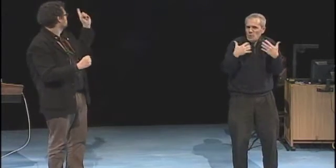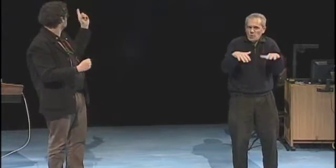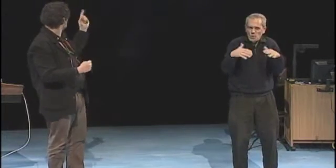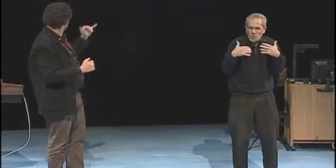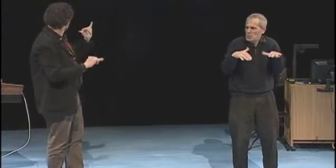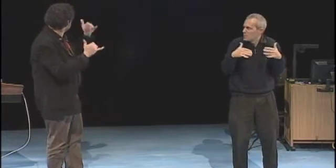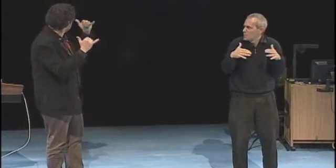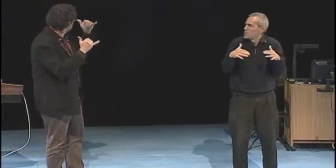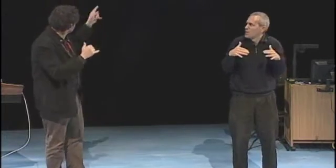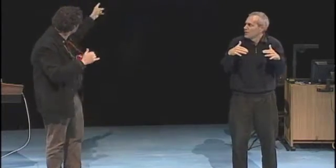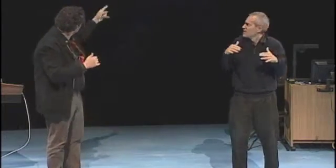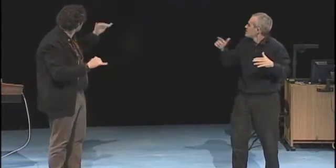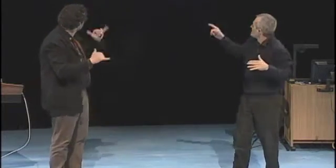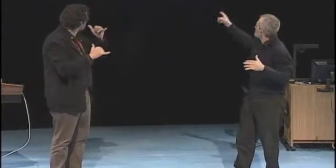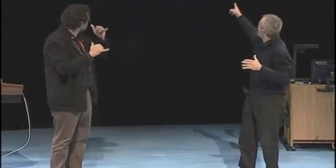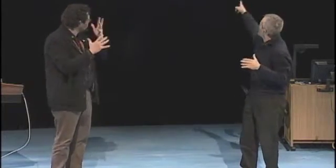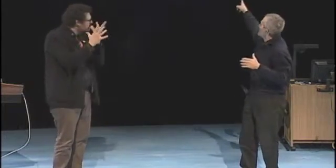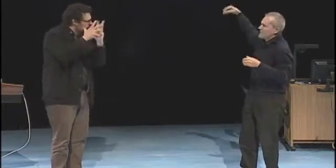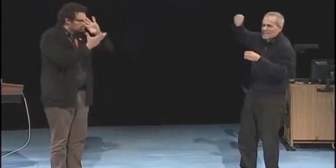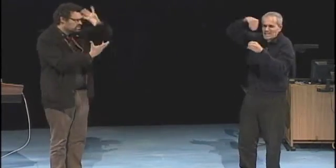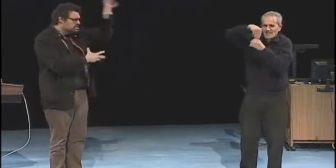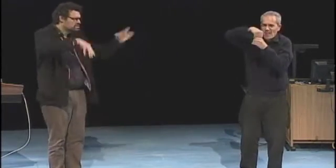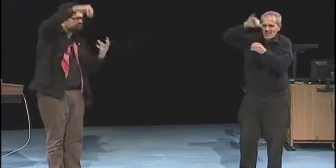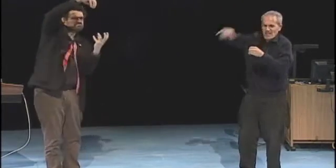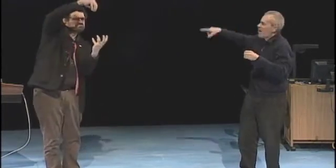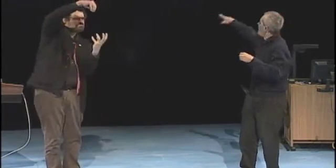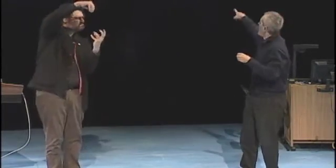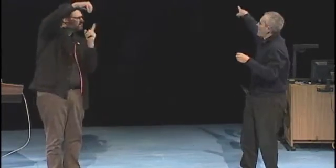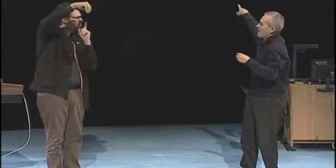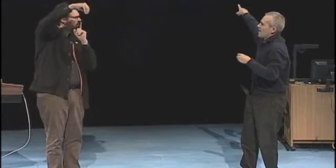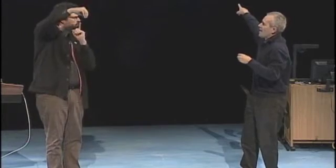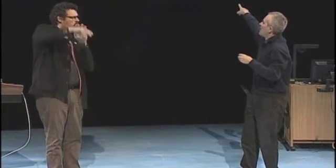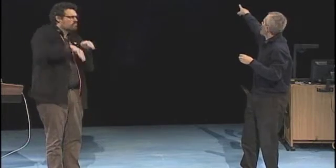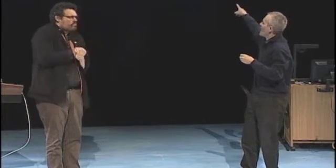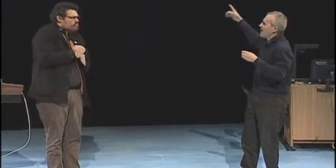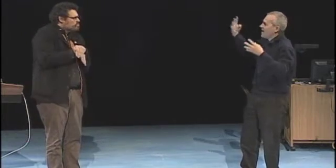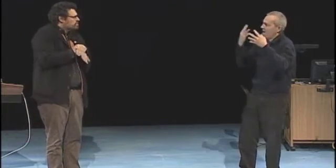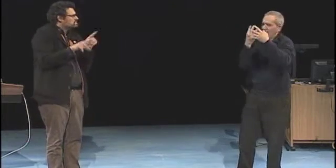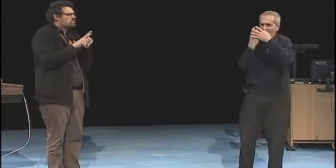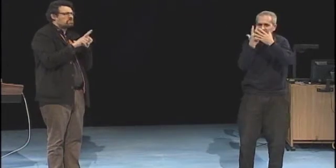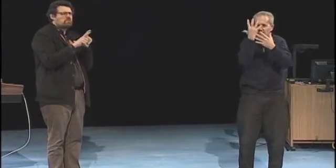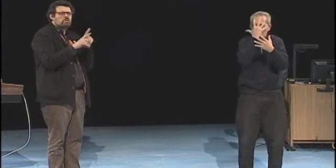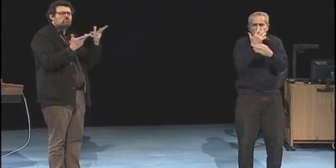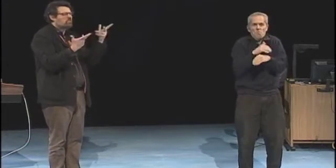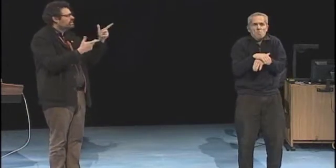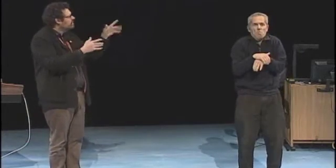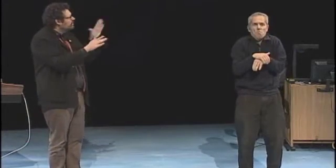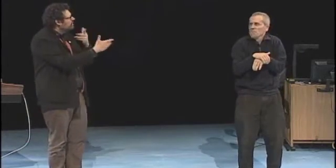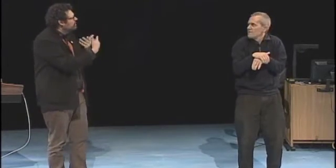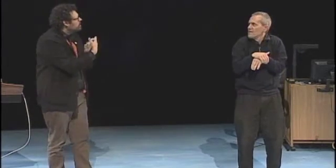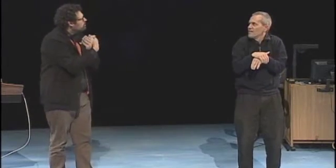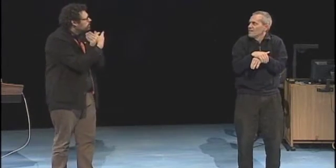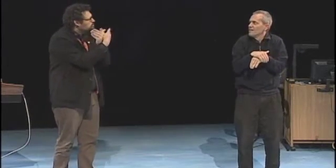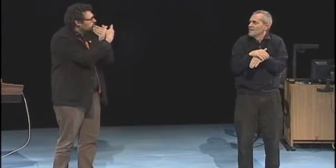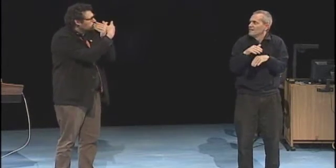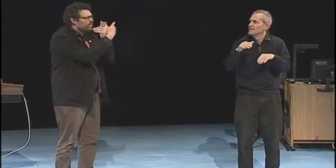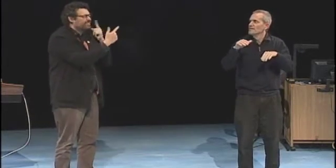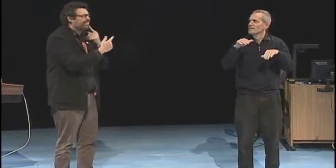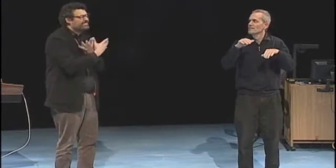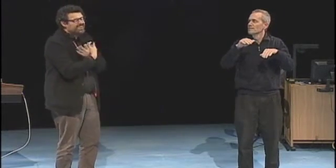and the feeling and idea of hiding. This is the inside. The red picture shows